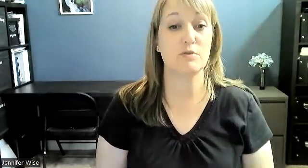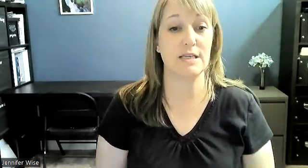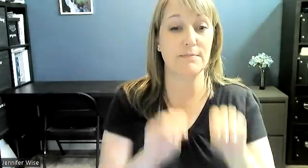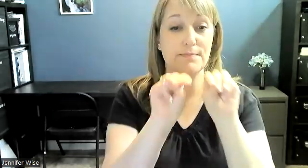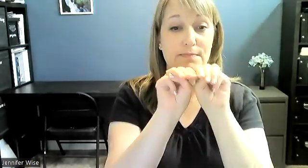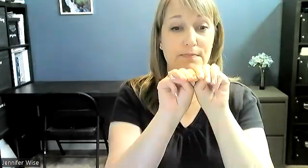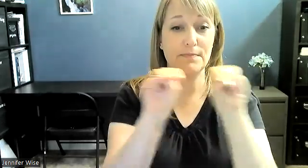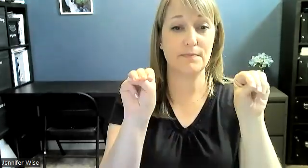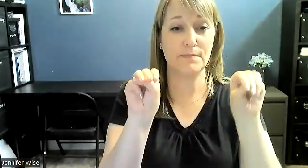Museum.